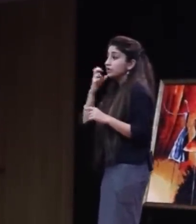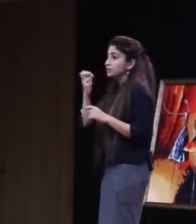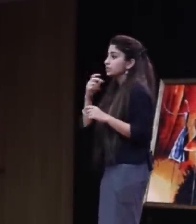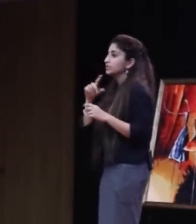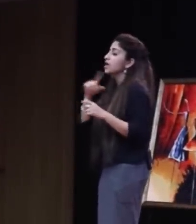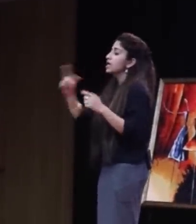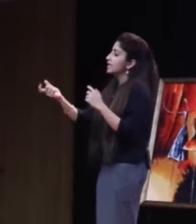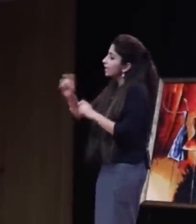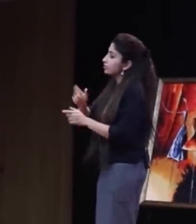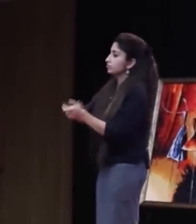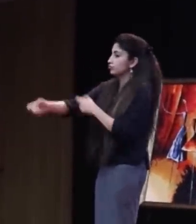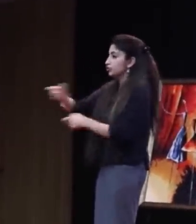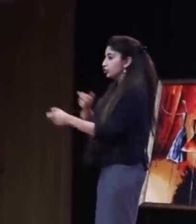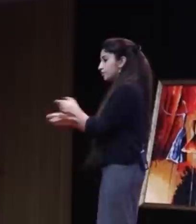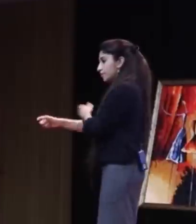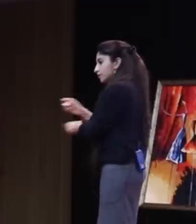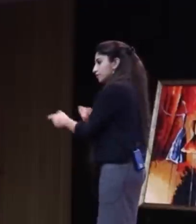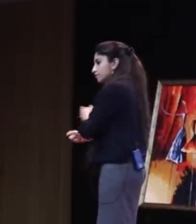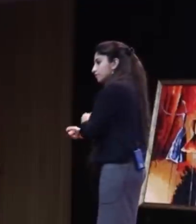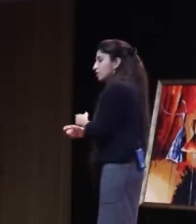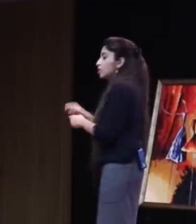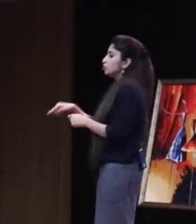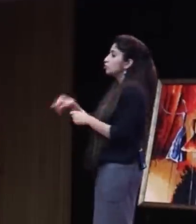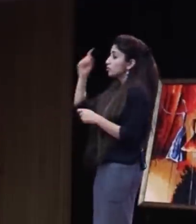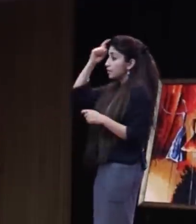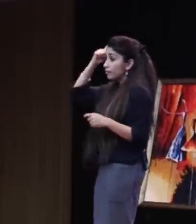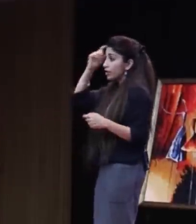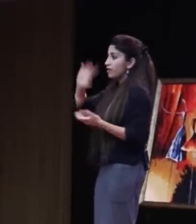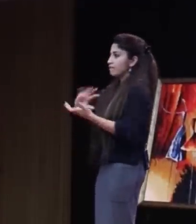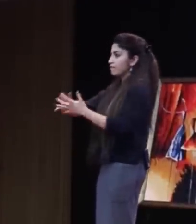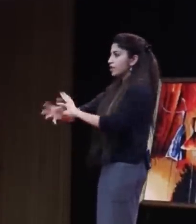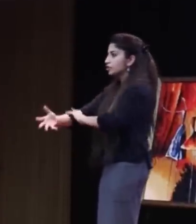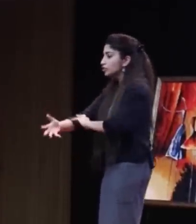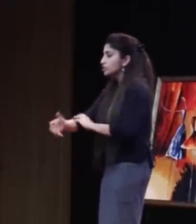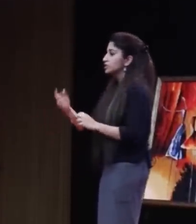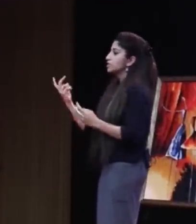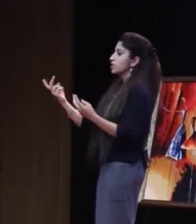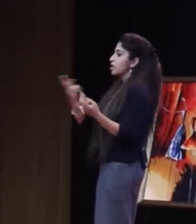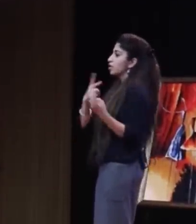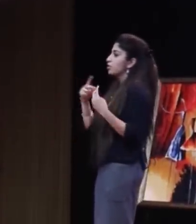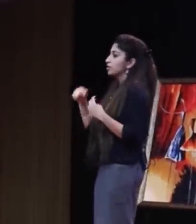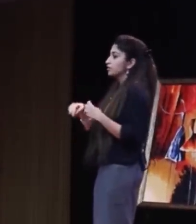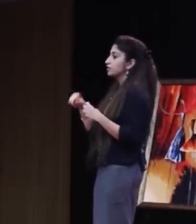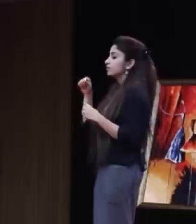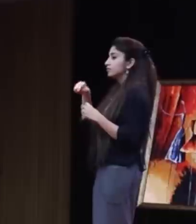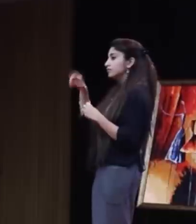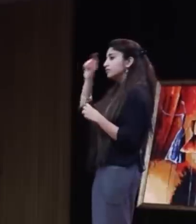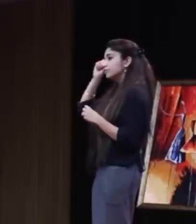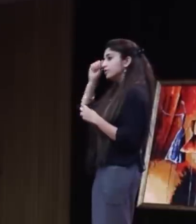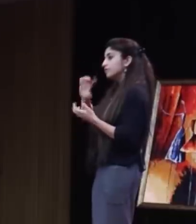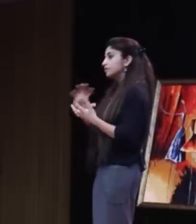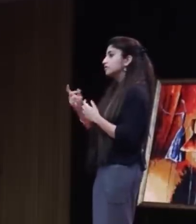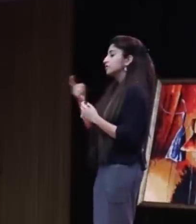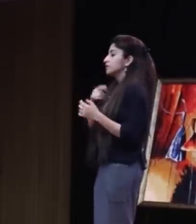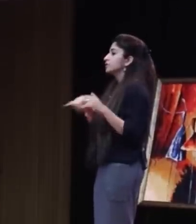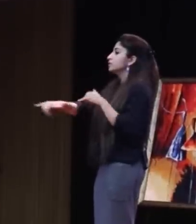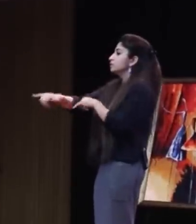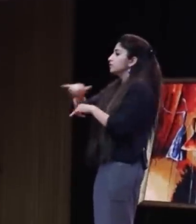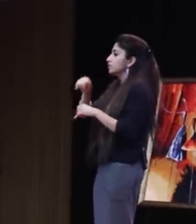is interchangeable. I do agree with this field of study, but I believe that here we